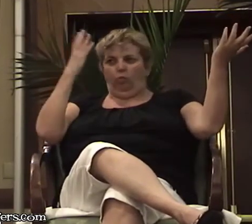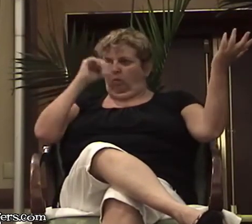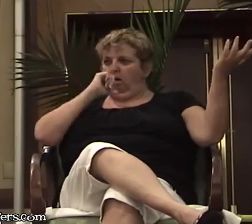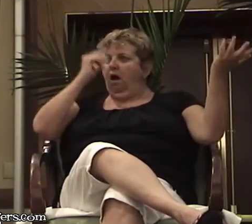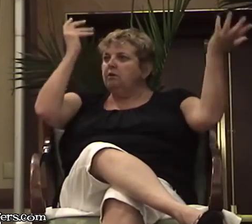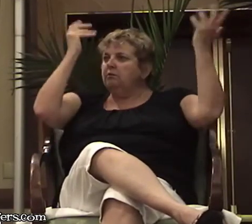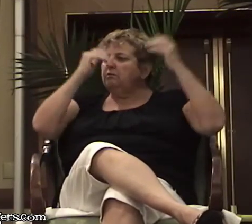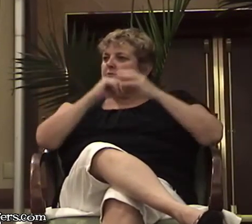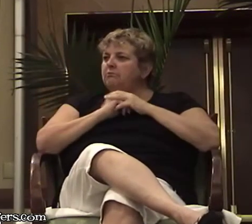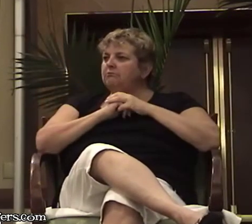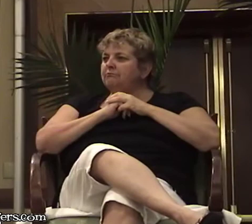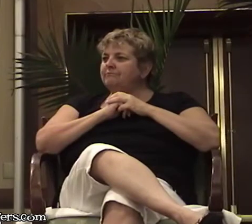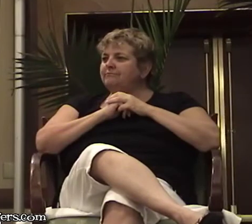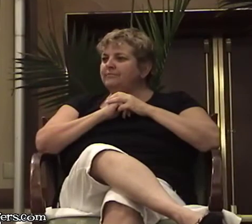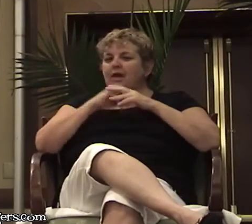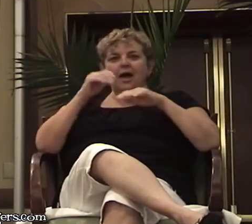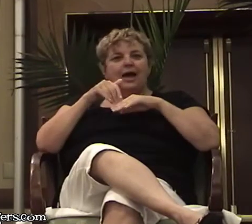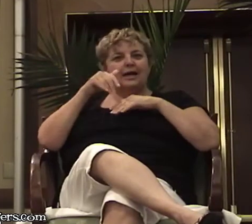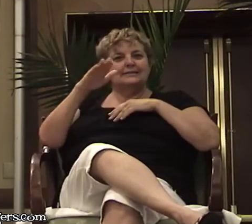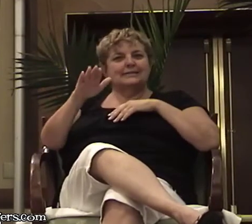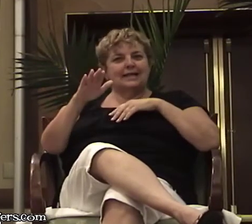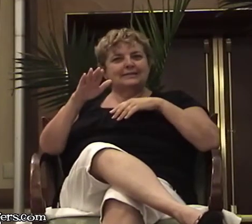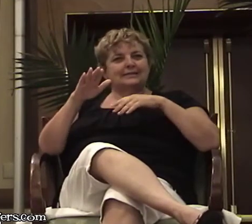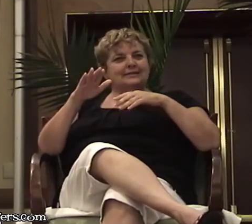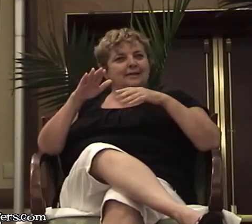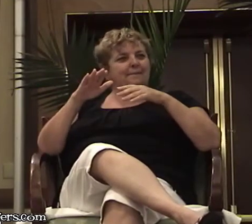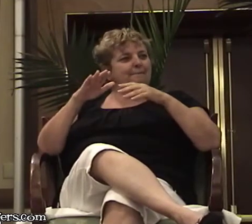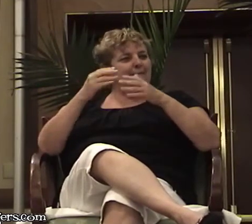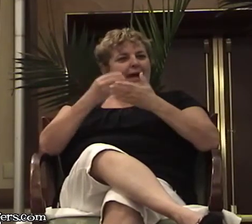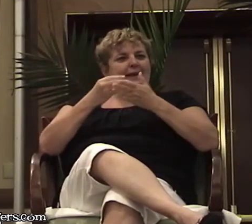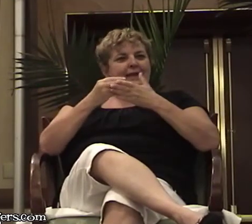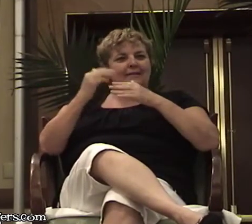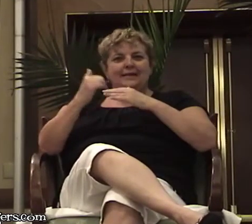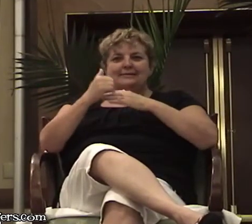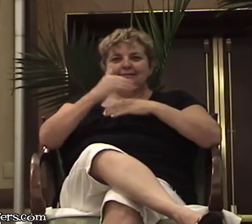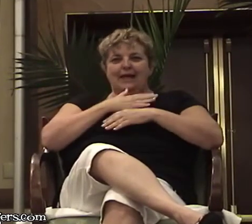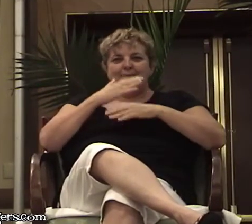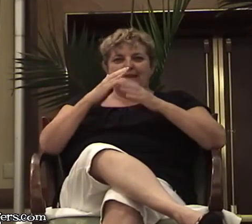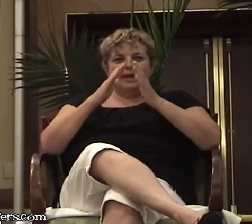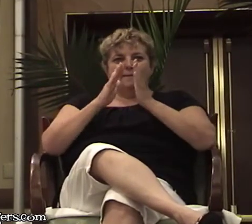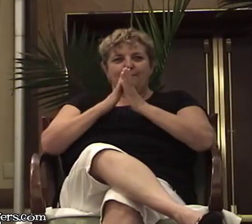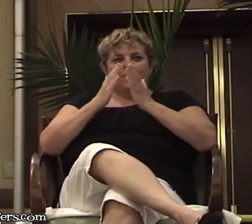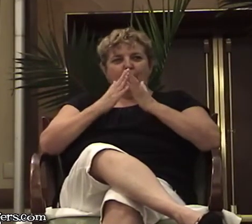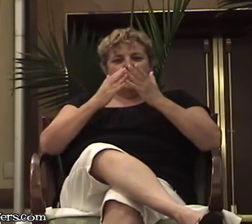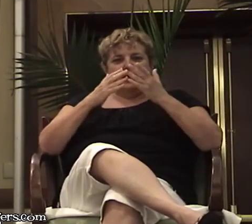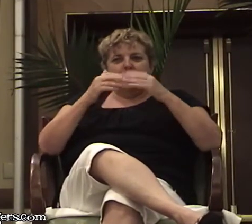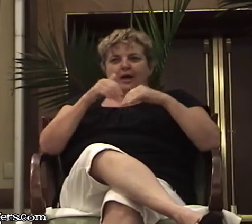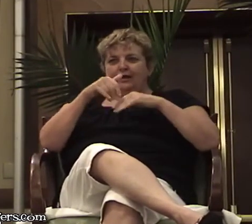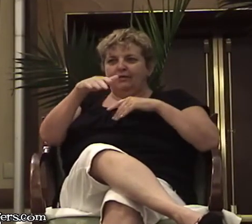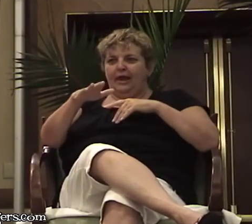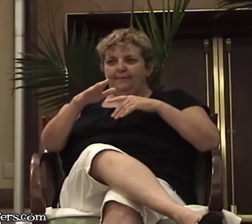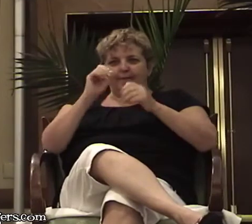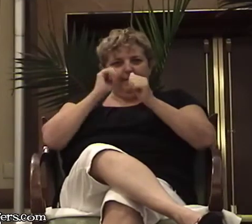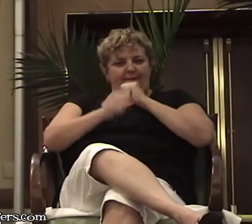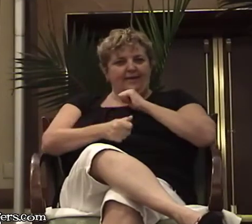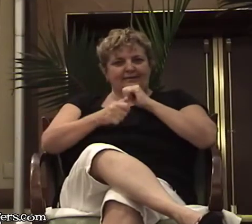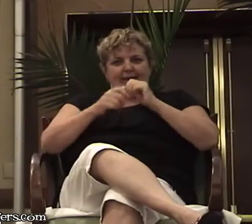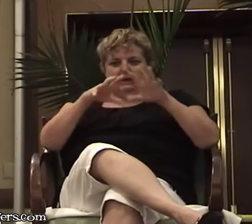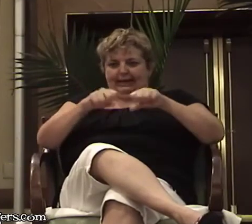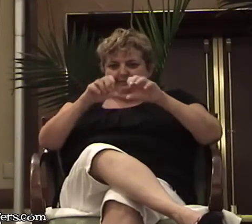there. So I send some money. They send me a science book. I take the test. They send me reading. I pass that. I send the test. I take all the tests. They send me